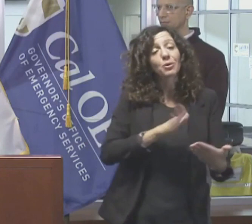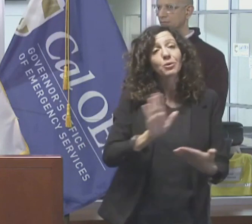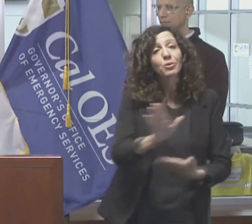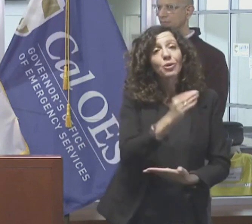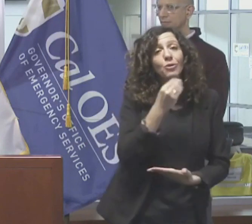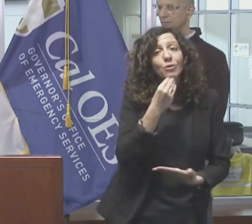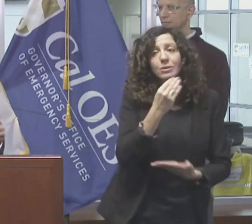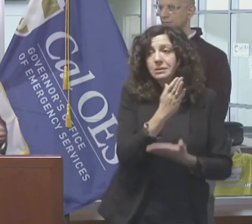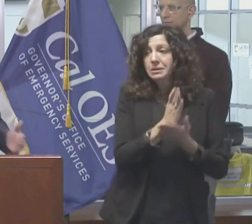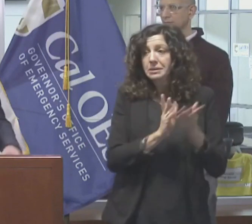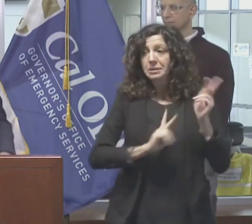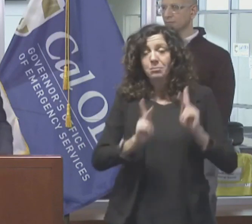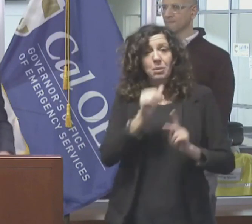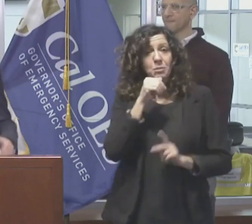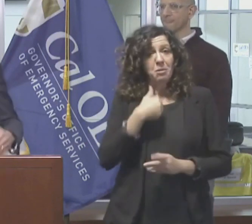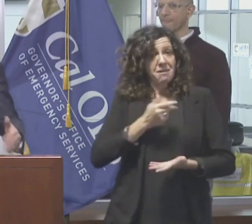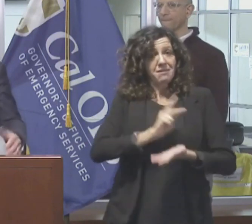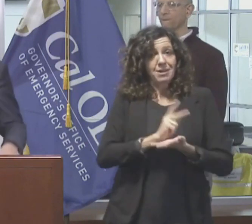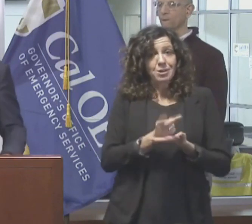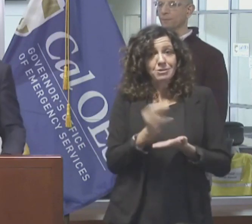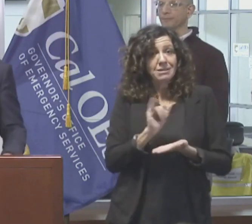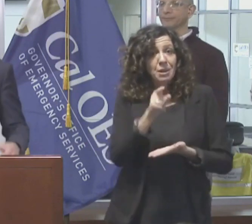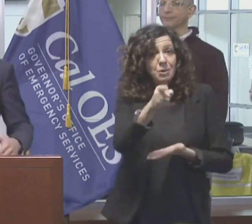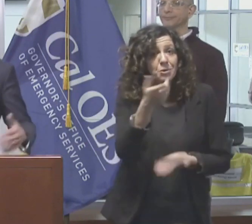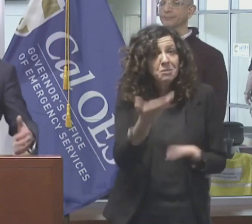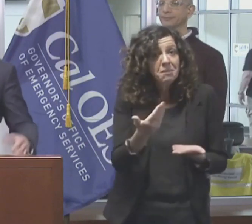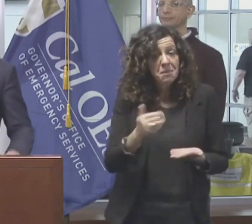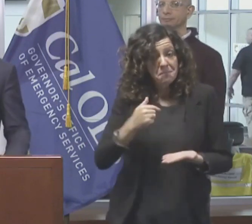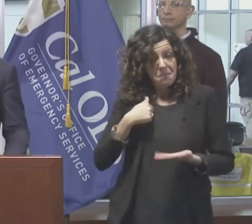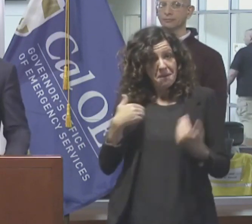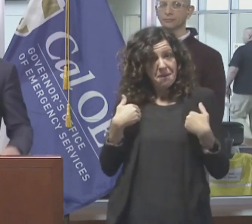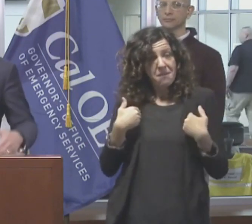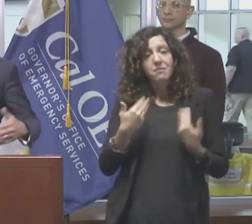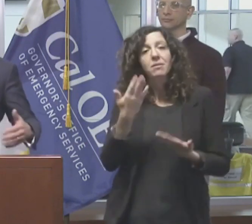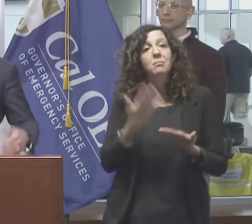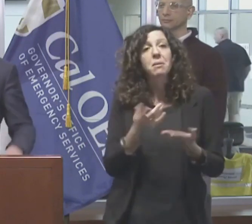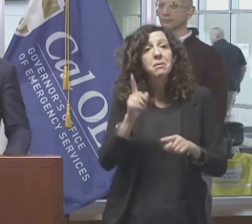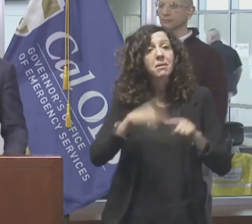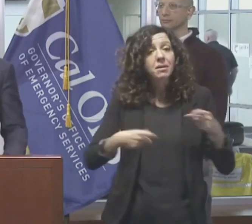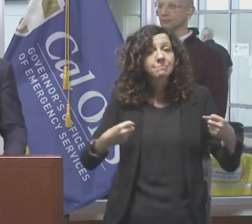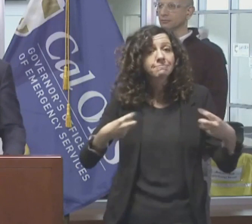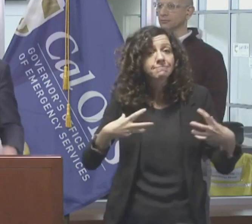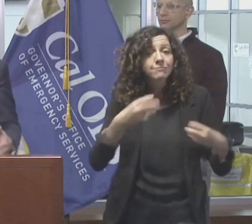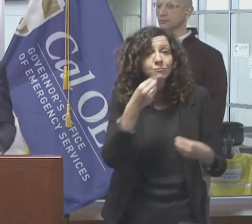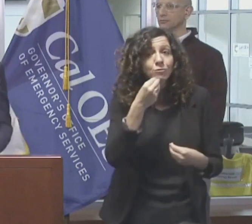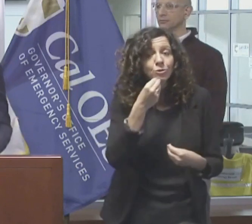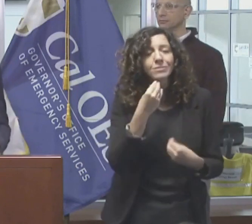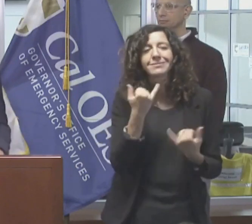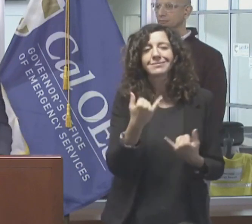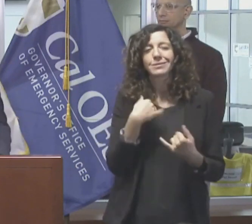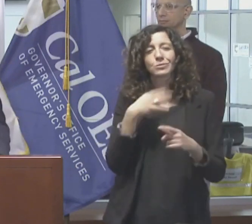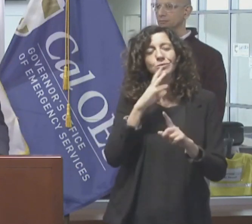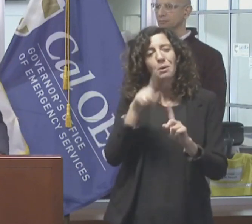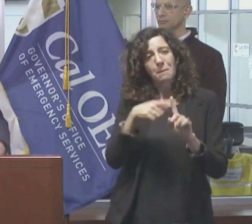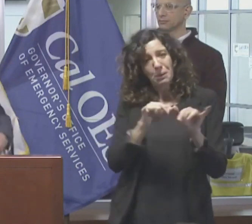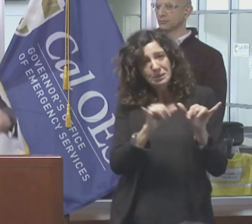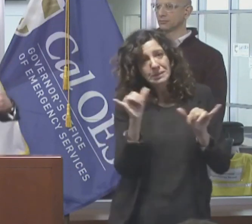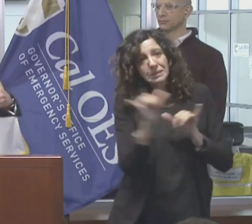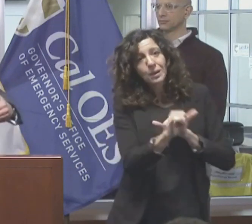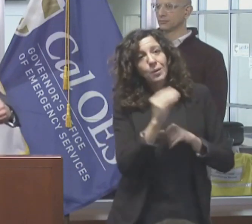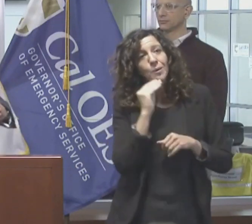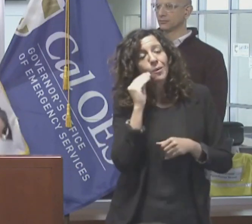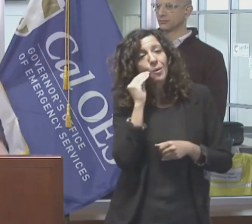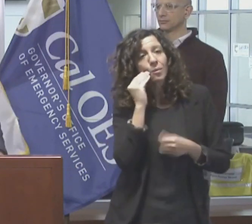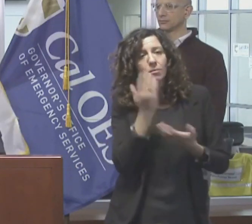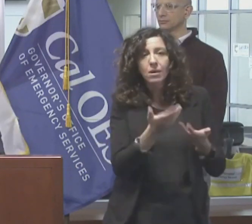has kind of kitchen you or I may have. Not everybody is capable of heating their food. Now we're talking about home isolation. Not everybody